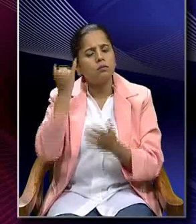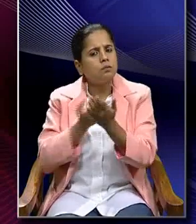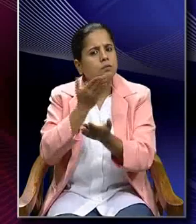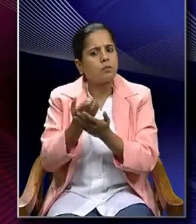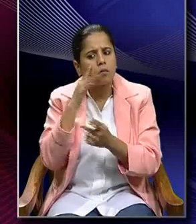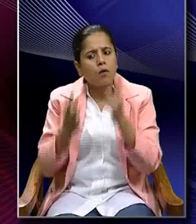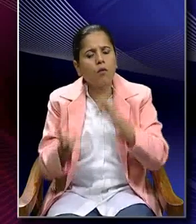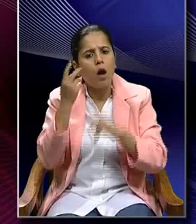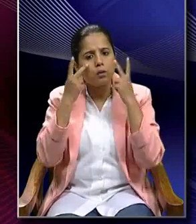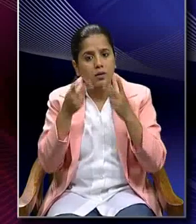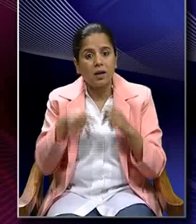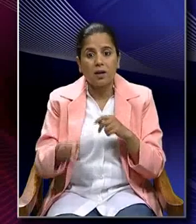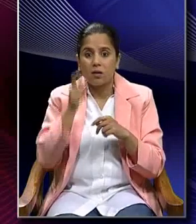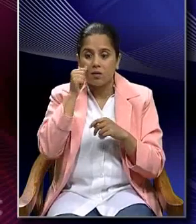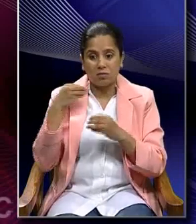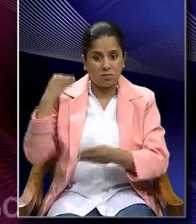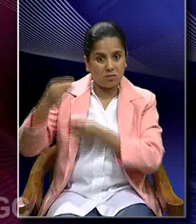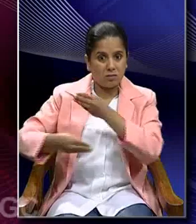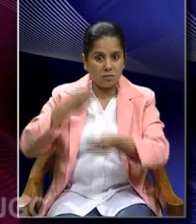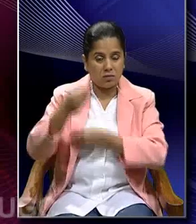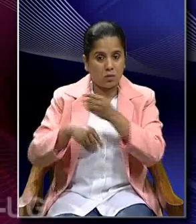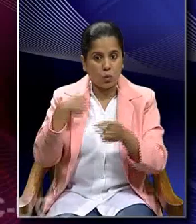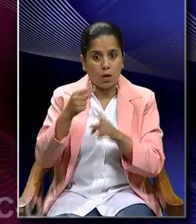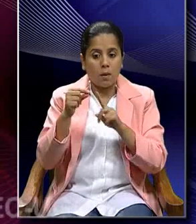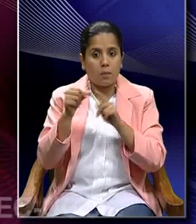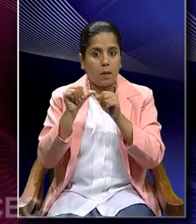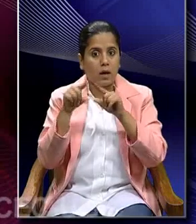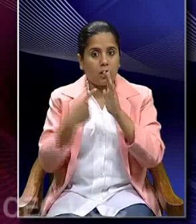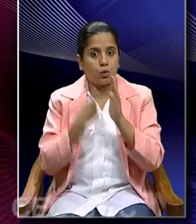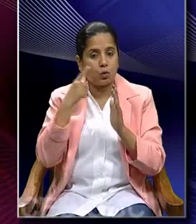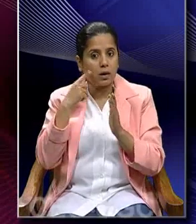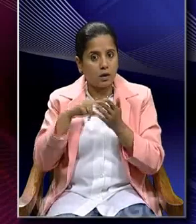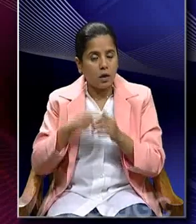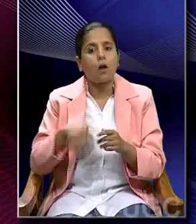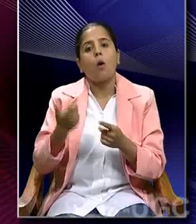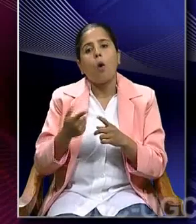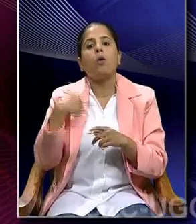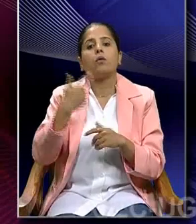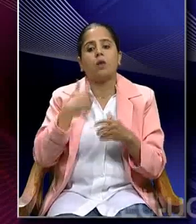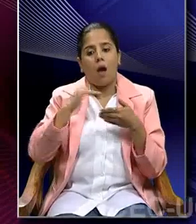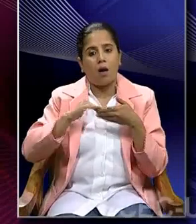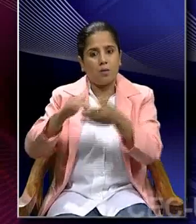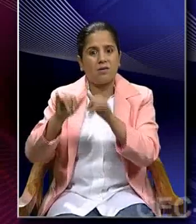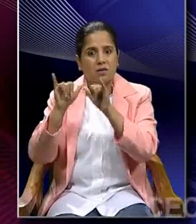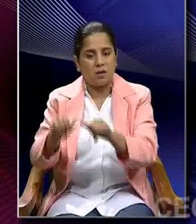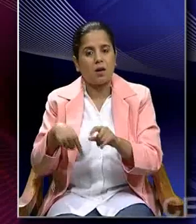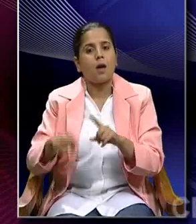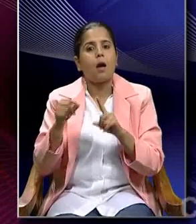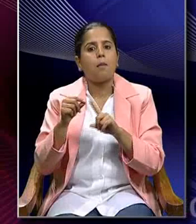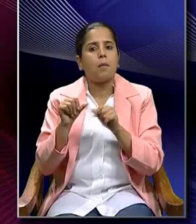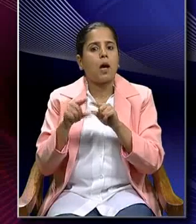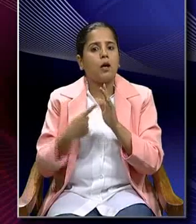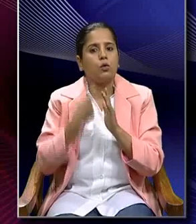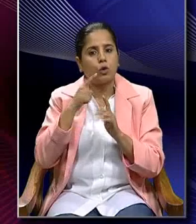that in a patriarchal, in a patrilineal, in a patrilocal society, there is